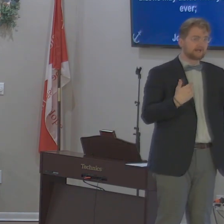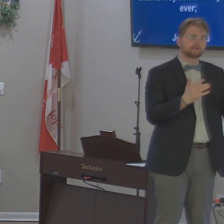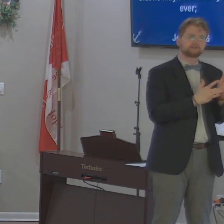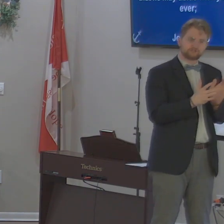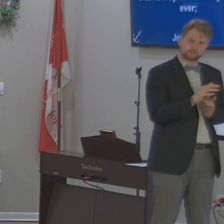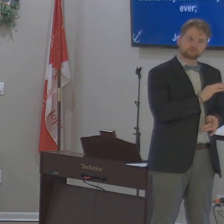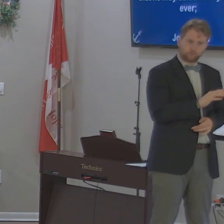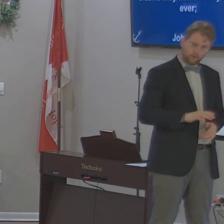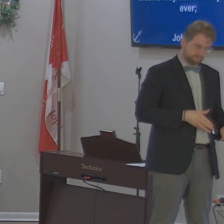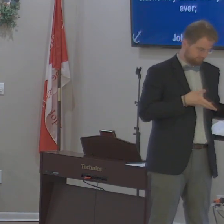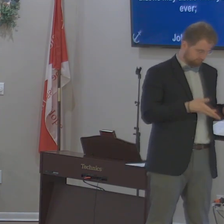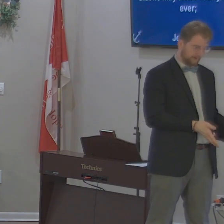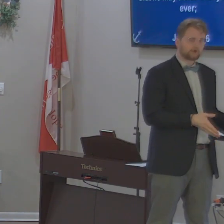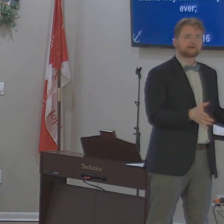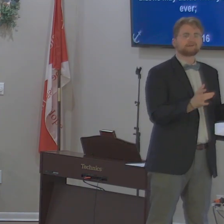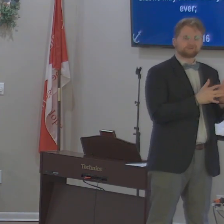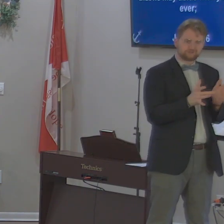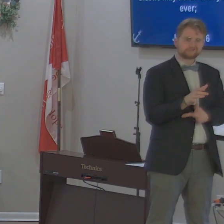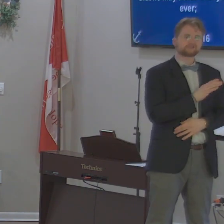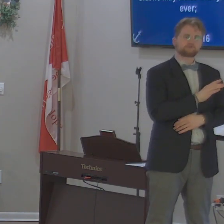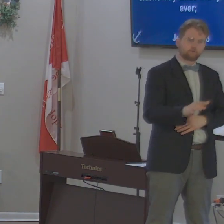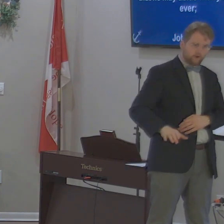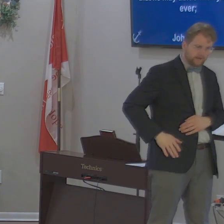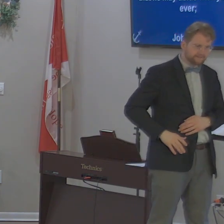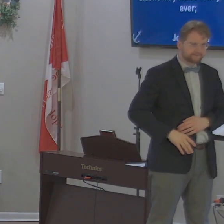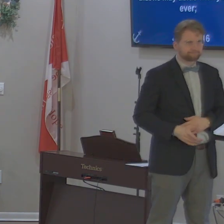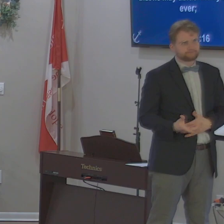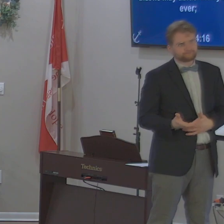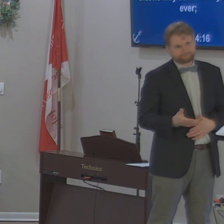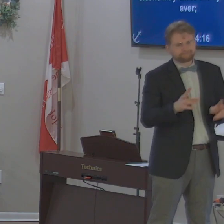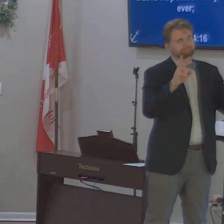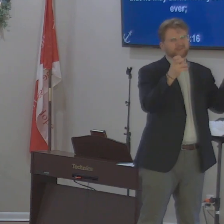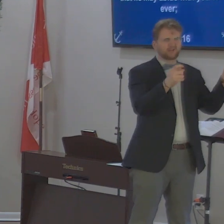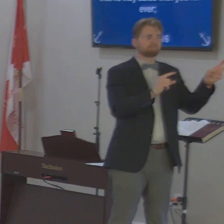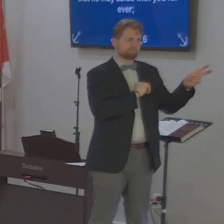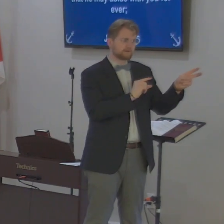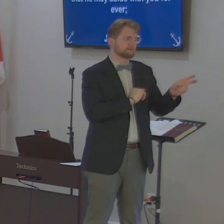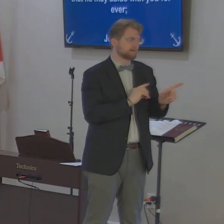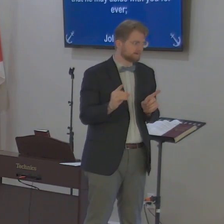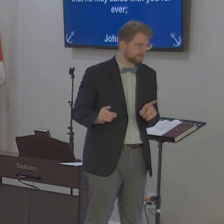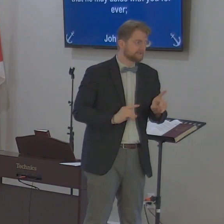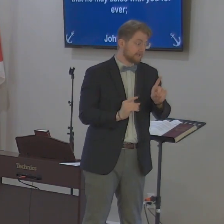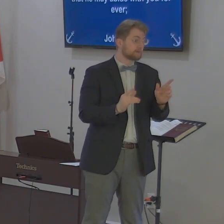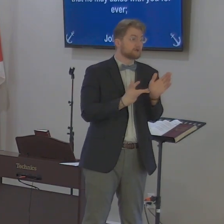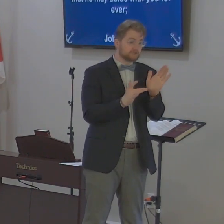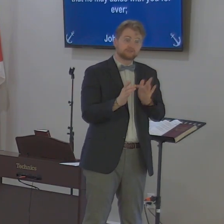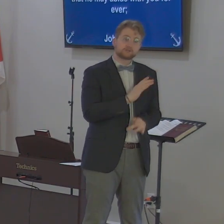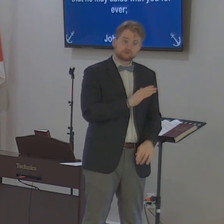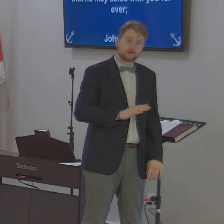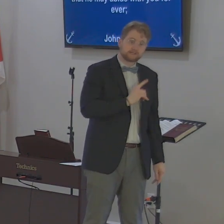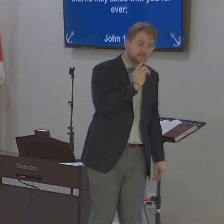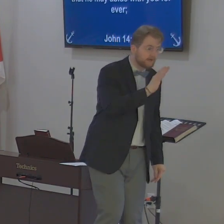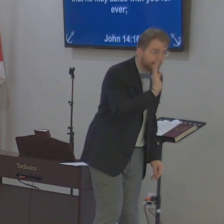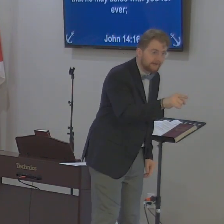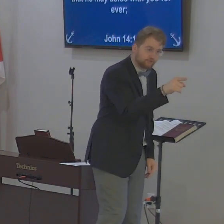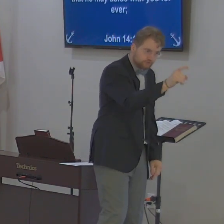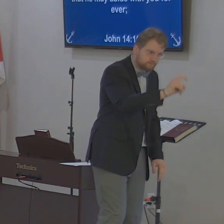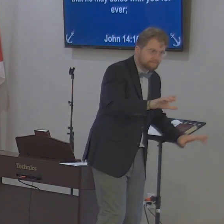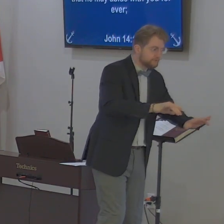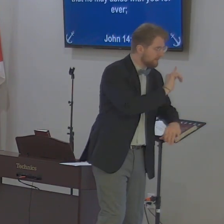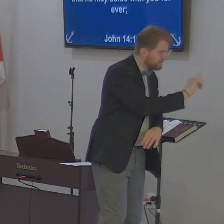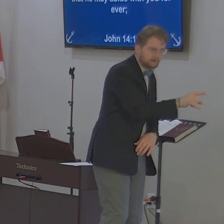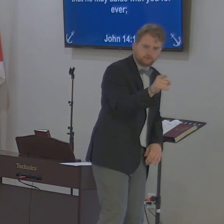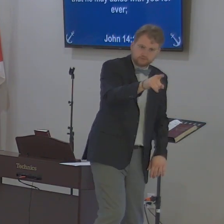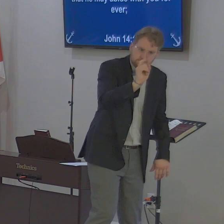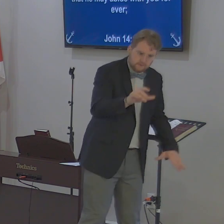Christ would be their prodder. He would goad them with the words of God. He would tell them what they should be doing and what they should not